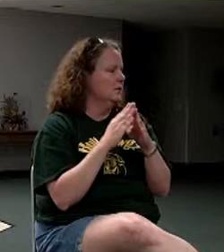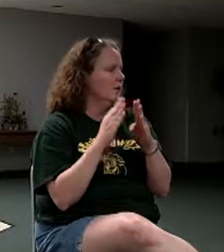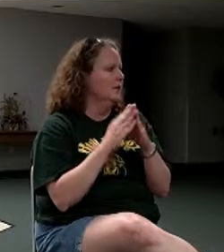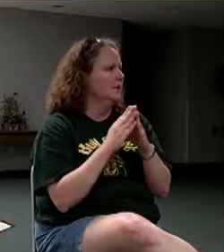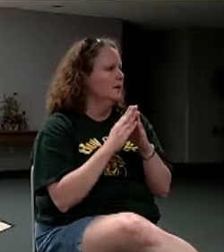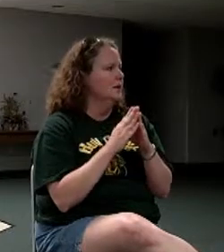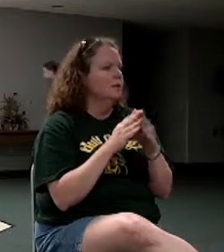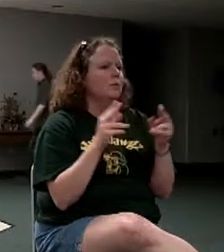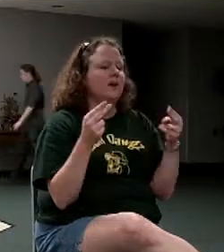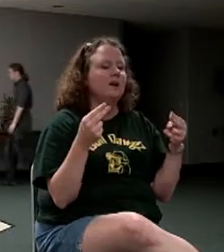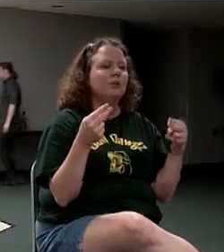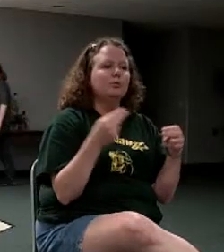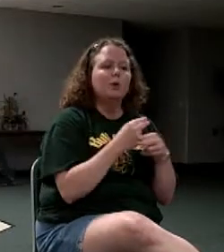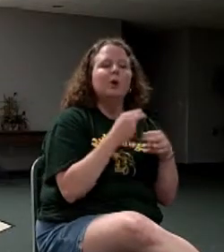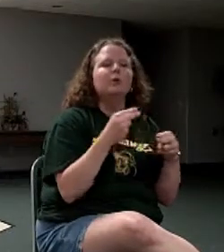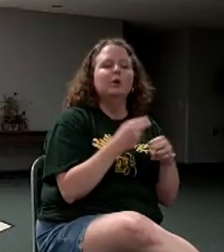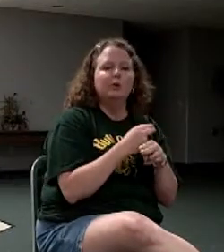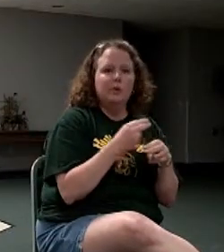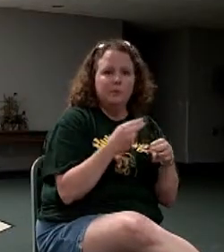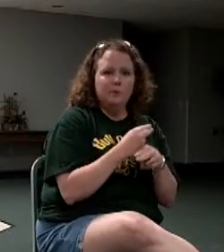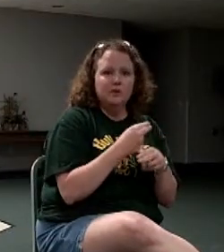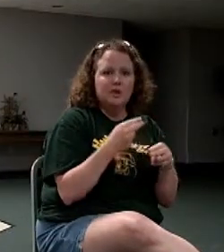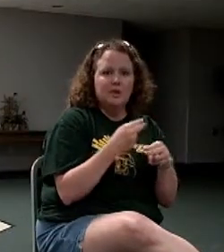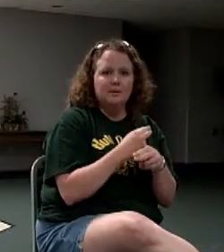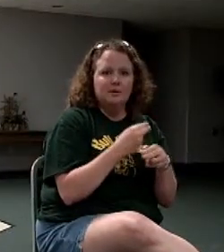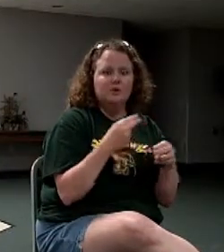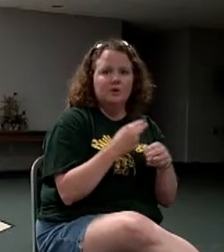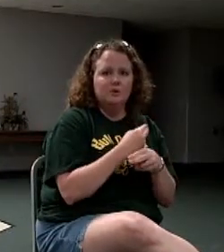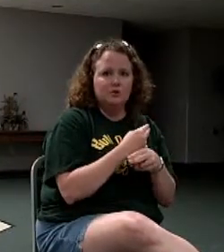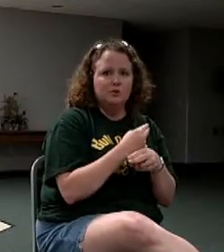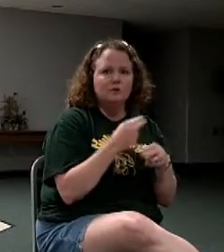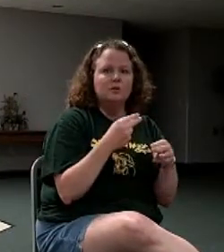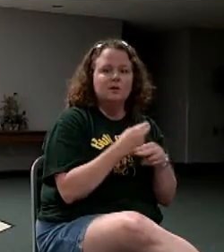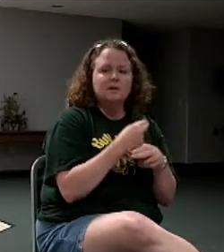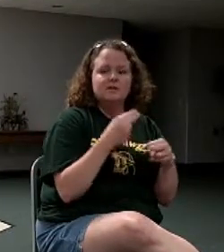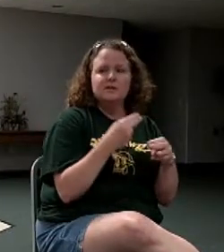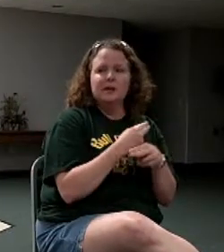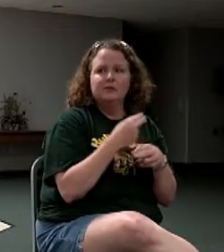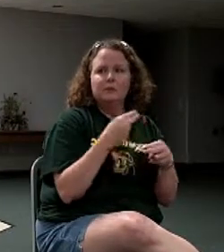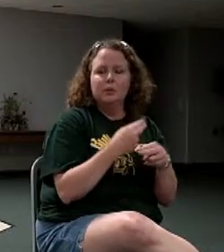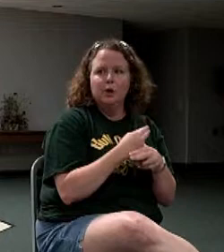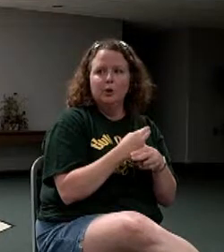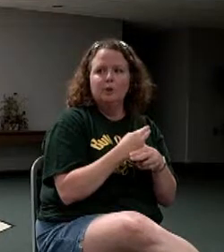Okay, we learned road earlier when we were talking about a devotional, which is the sign for road.